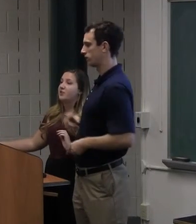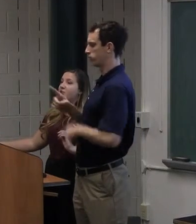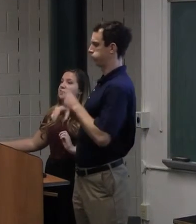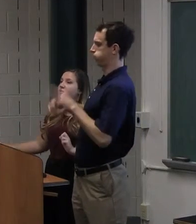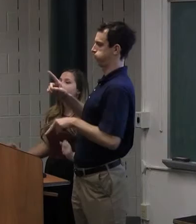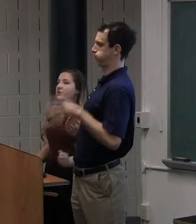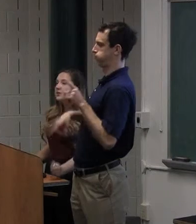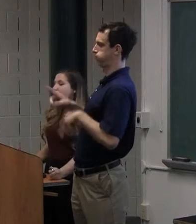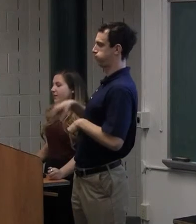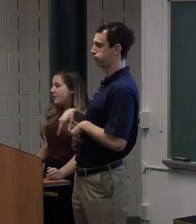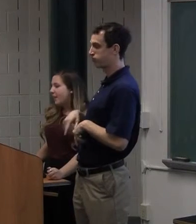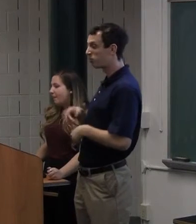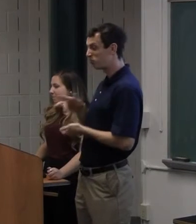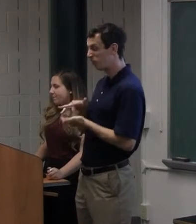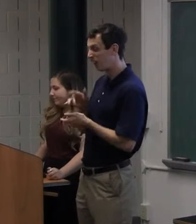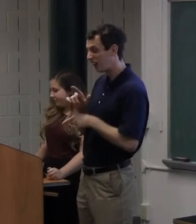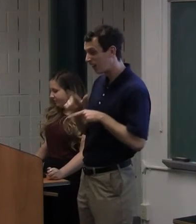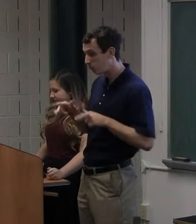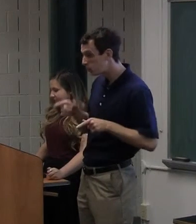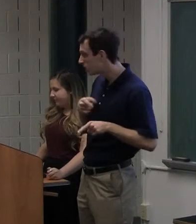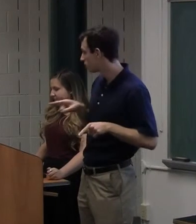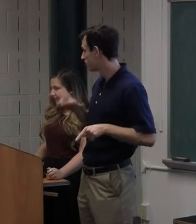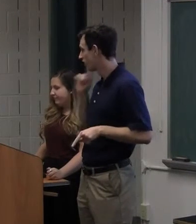deaf professionals.